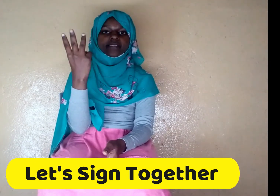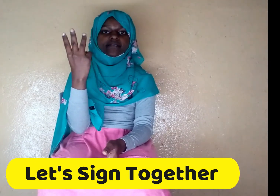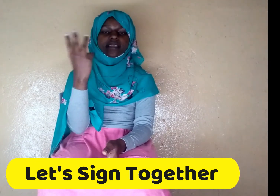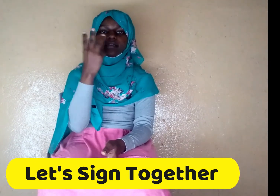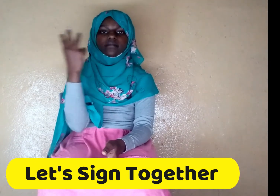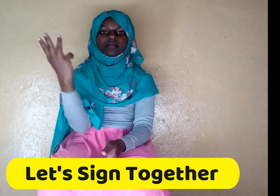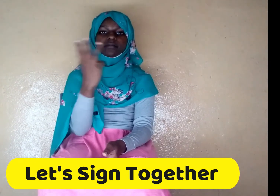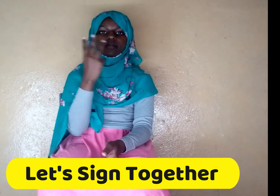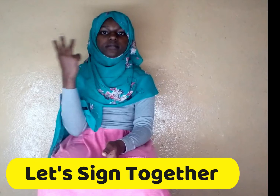Wednesday.